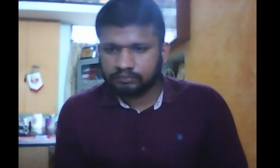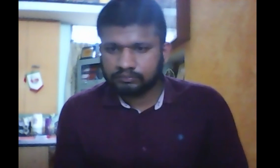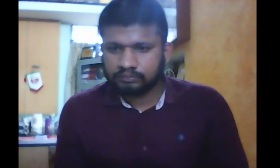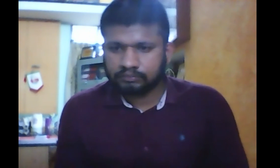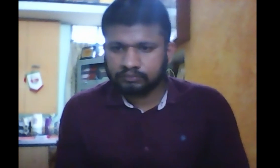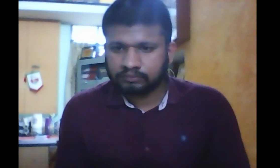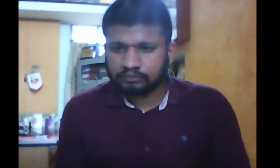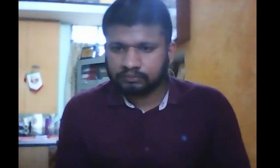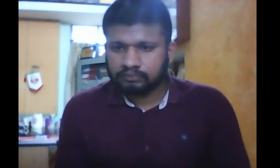When is the holiday?